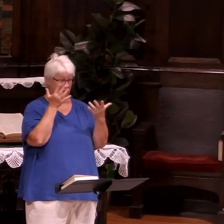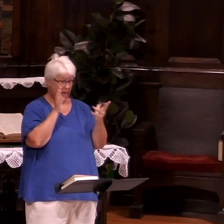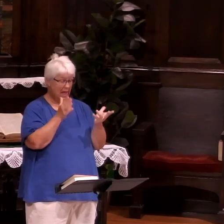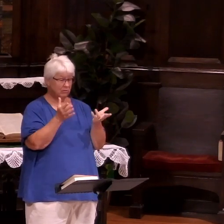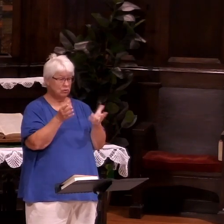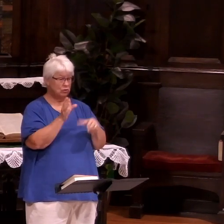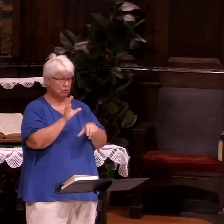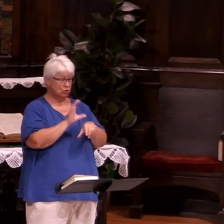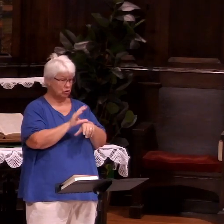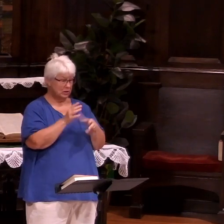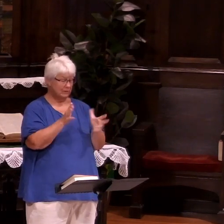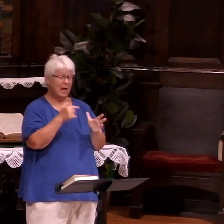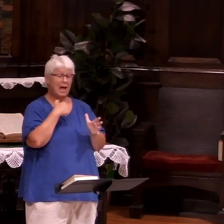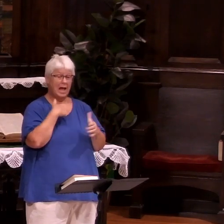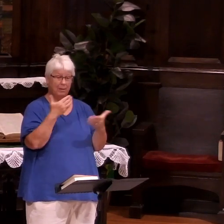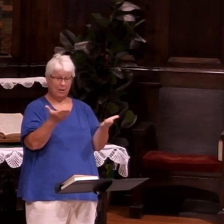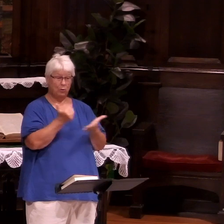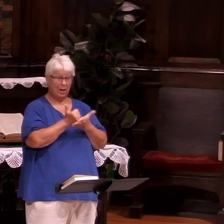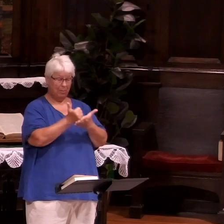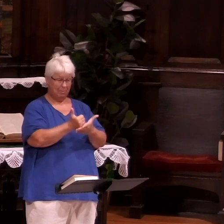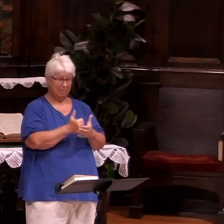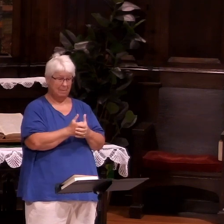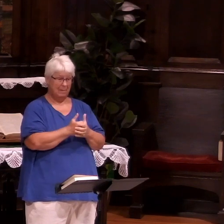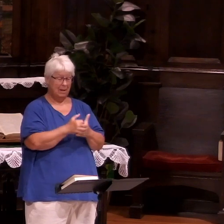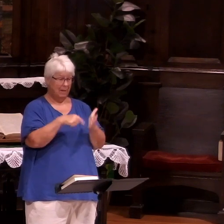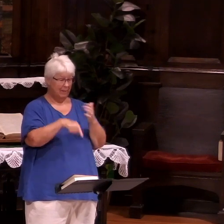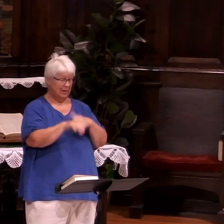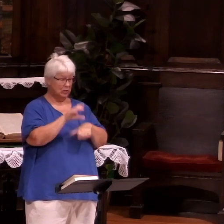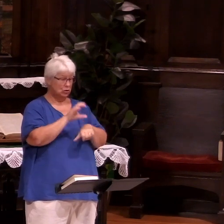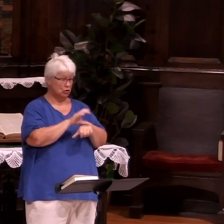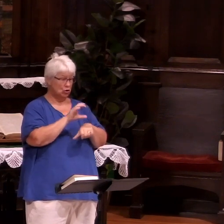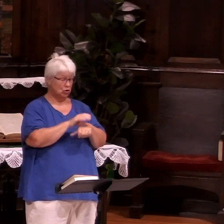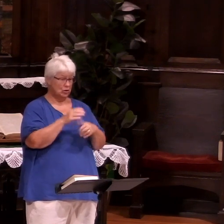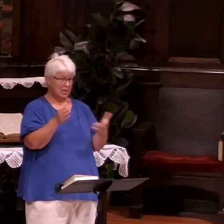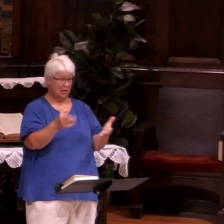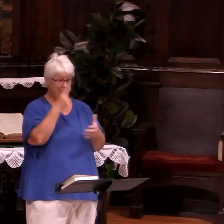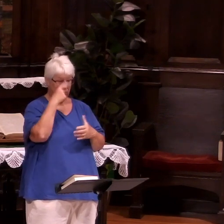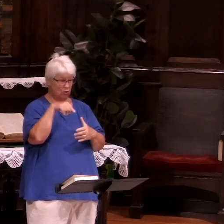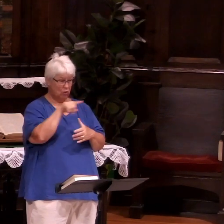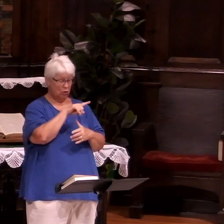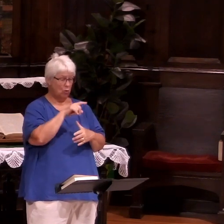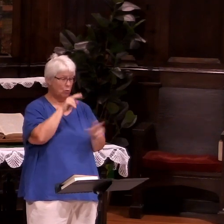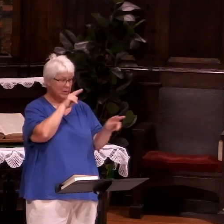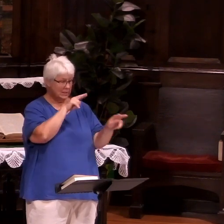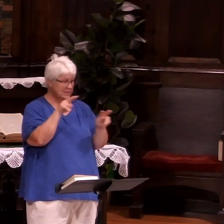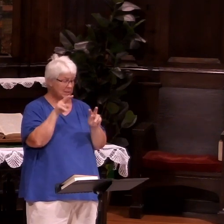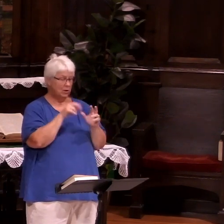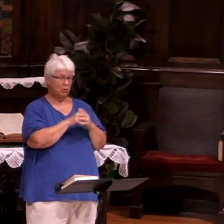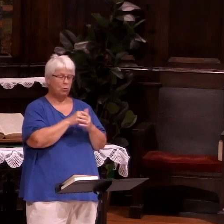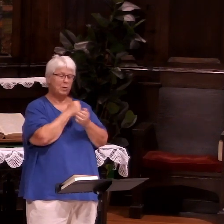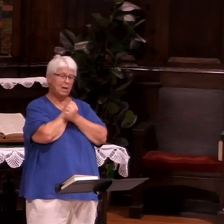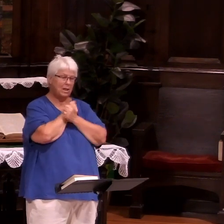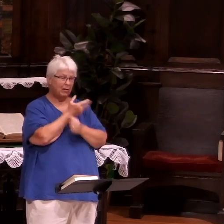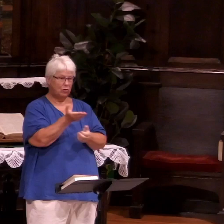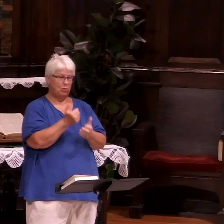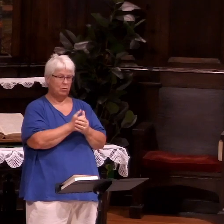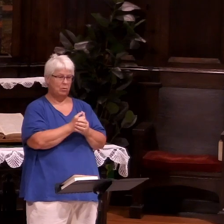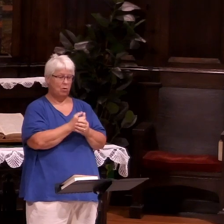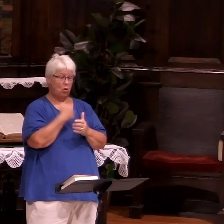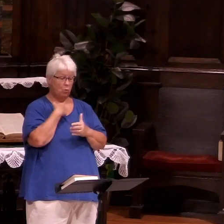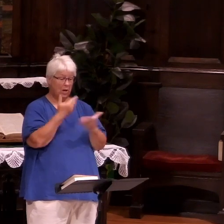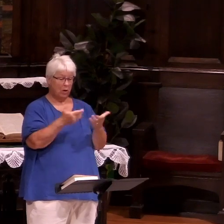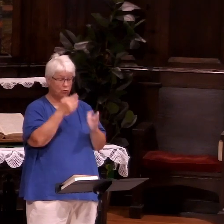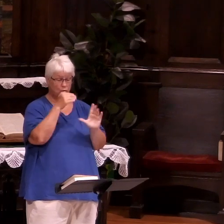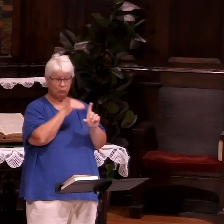the service is over, I am here. This church is here for you. We see you, we love you, and we are